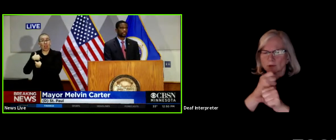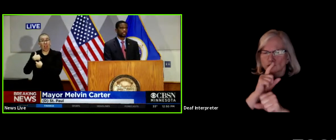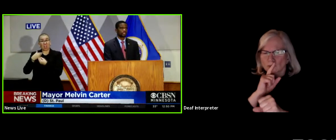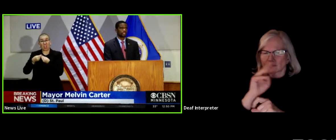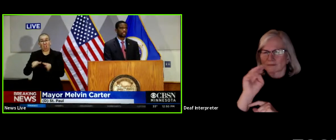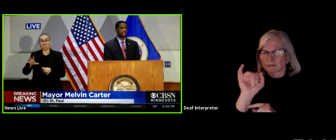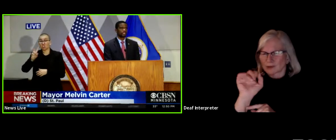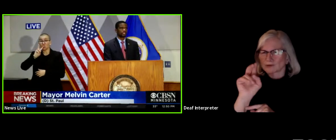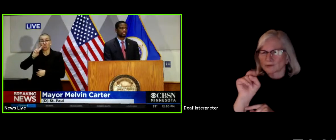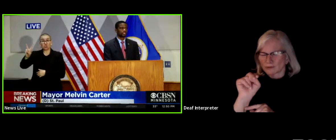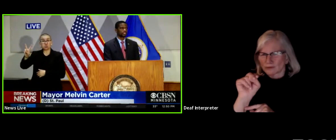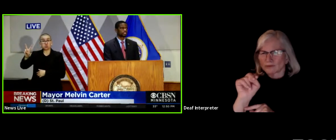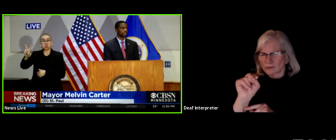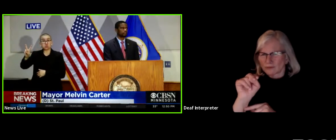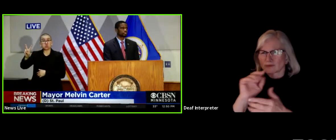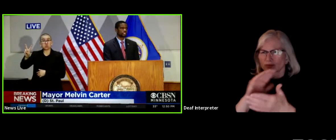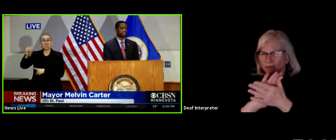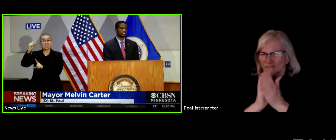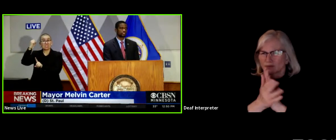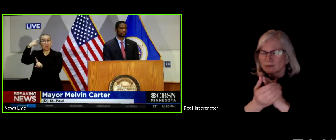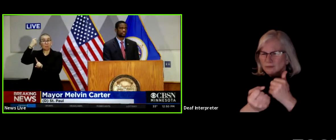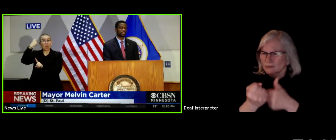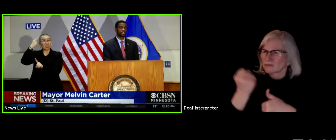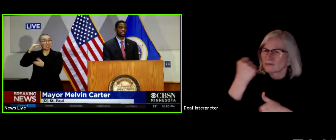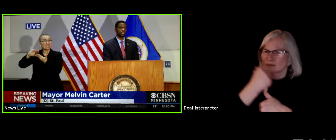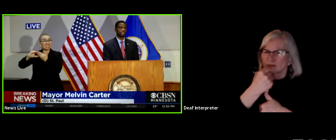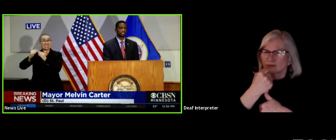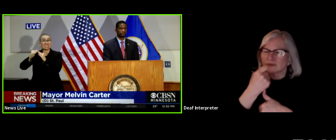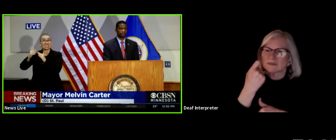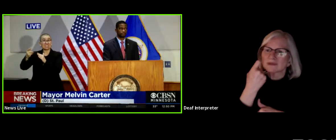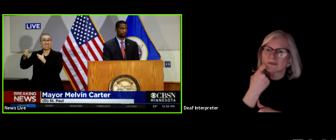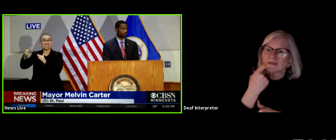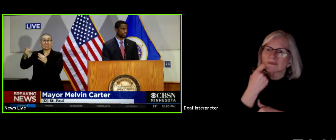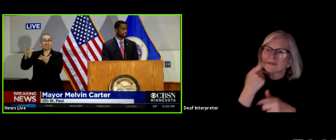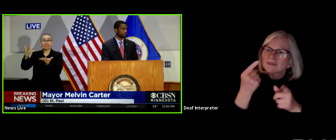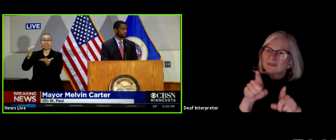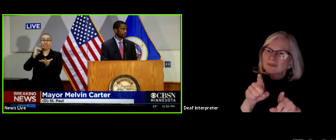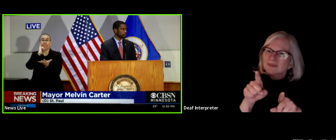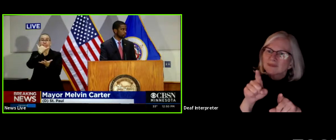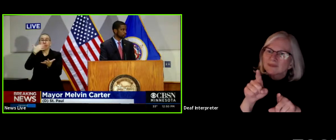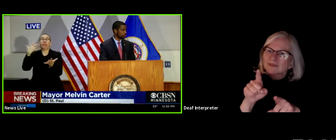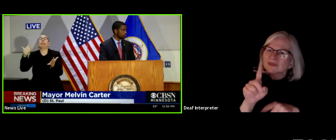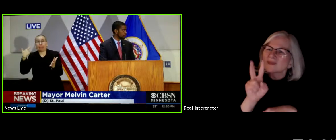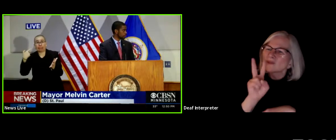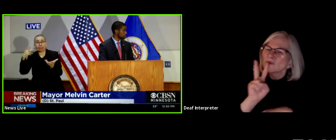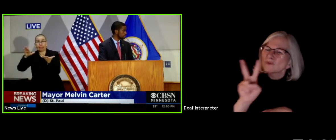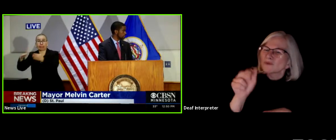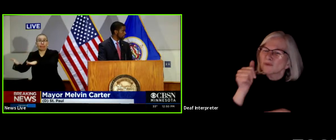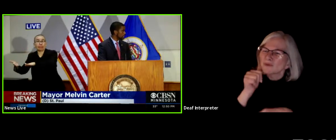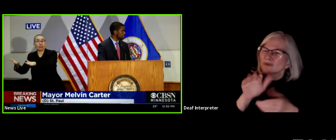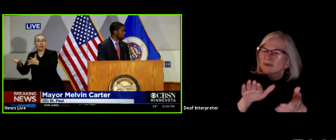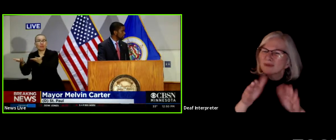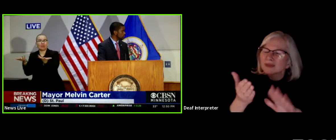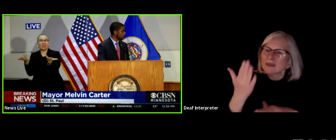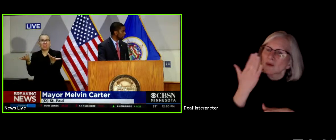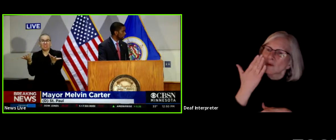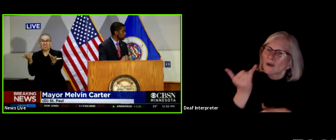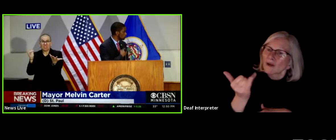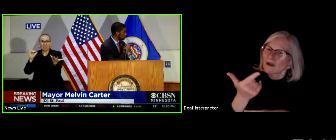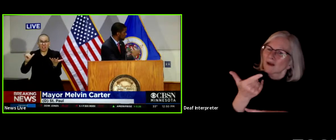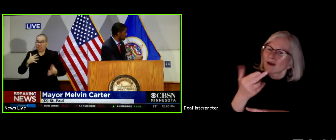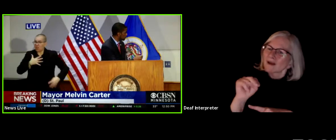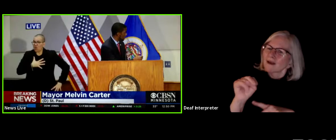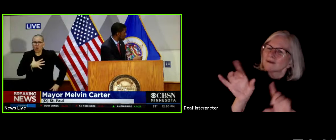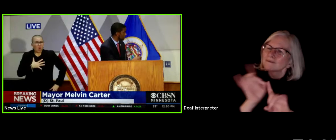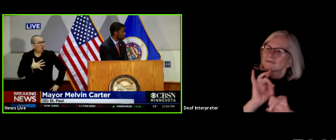violence. And this conversation is very intimate for us and very critical for us. And I